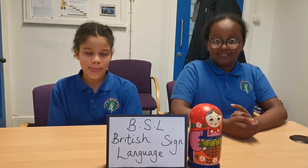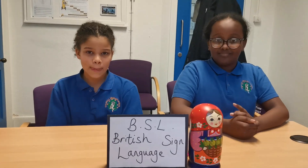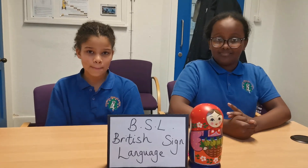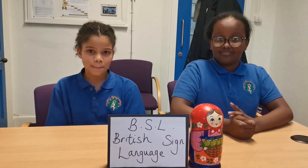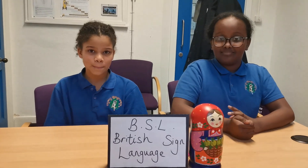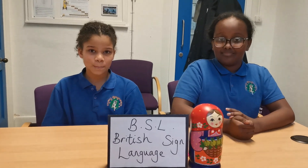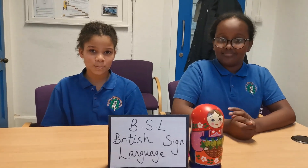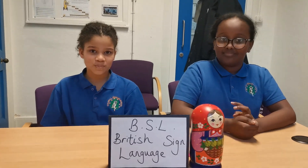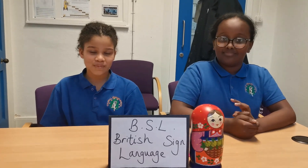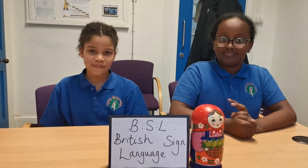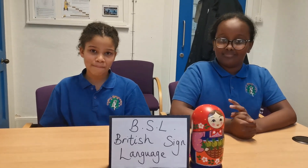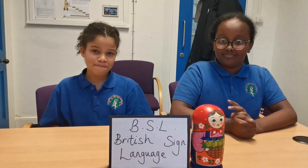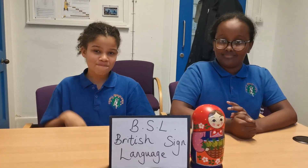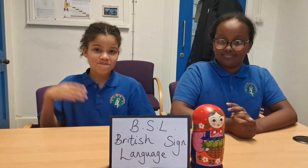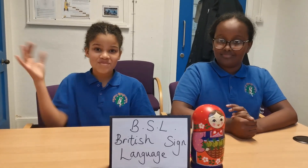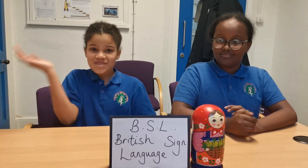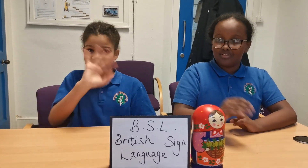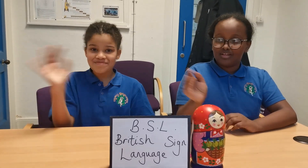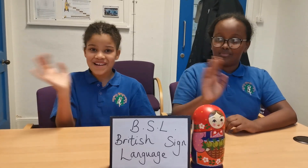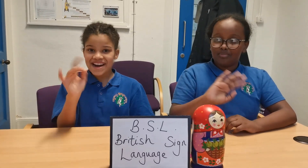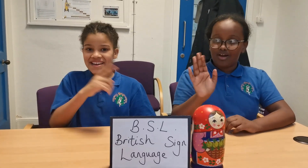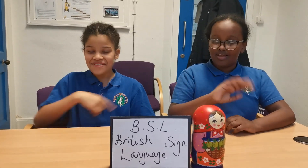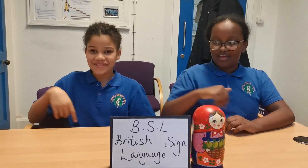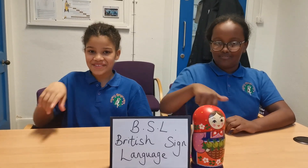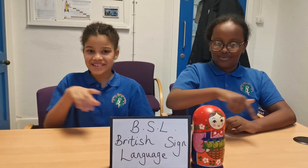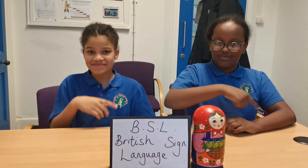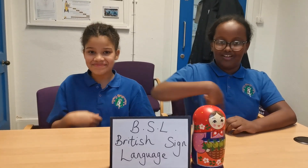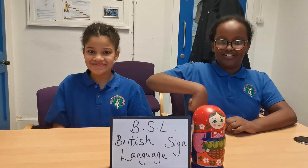all how to say goodbye, everyone, before we go? Goodbye, everyone. Should we do that